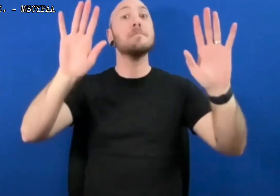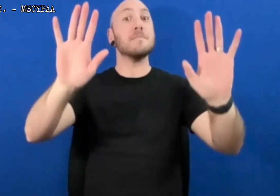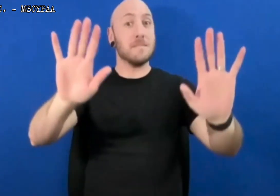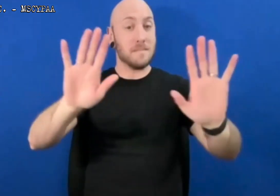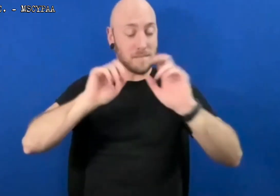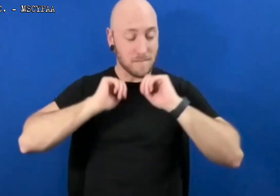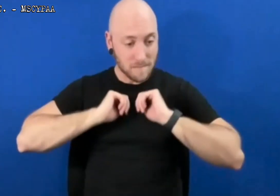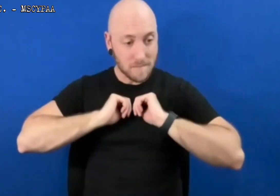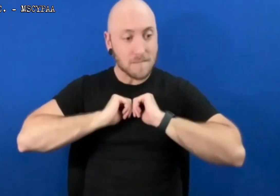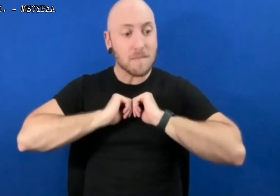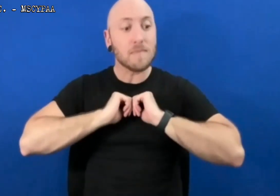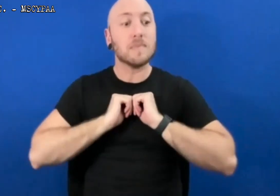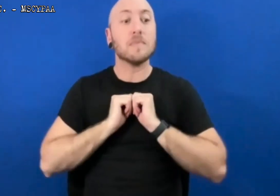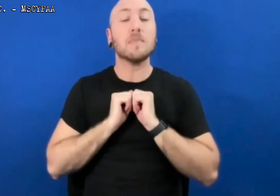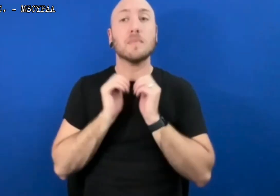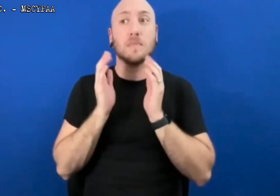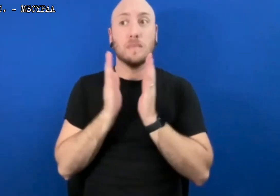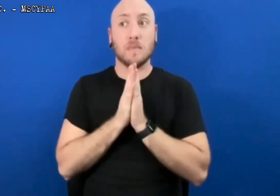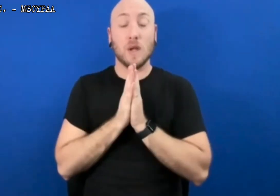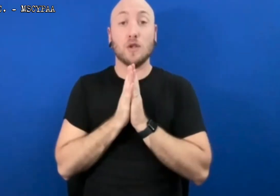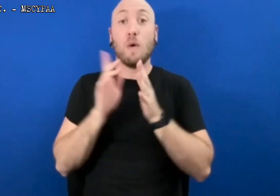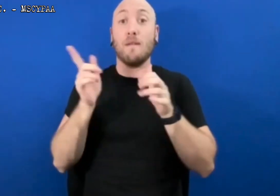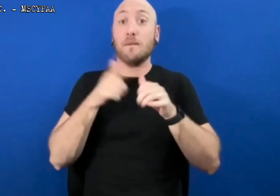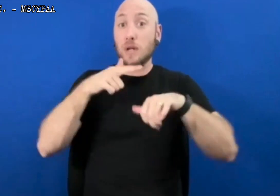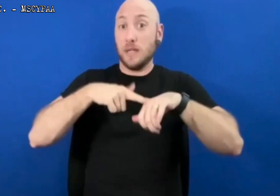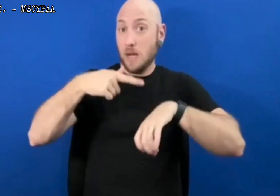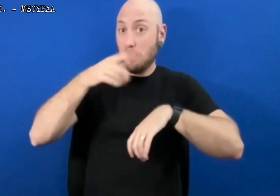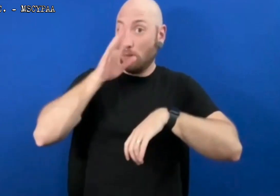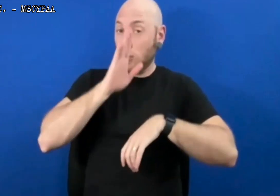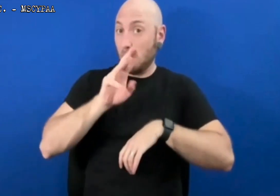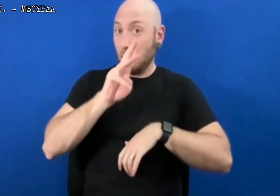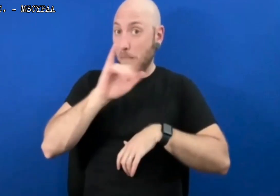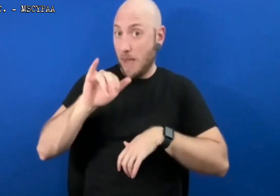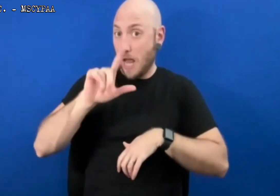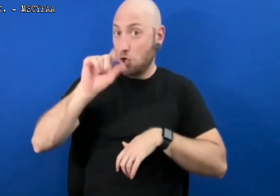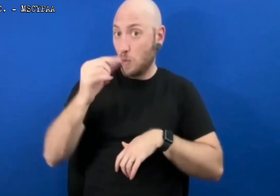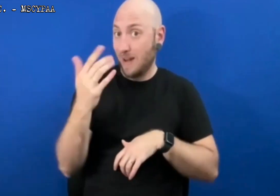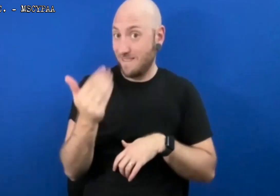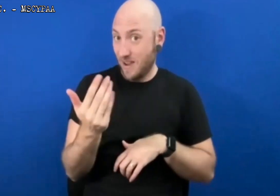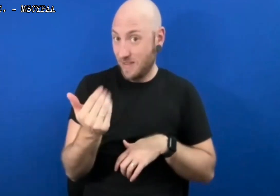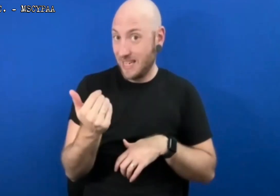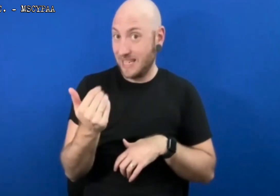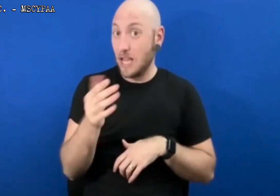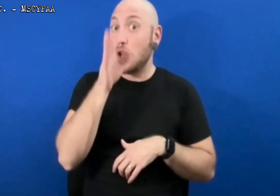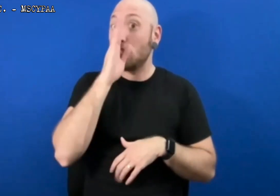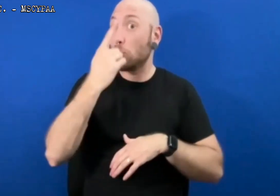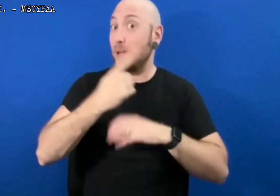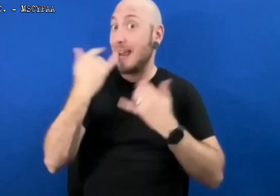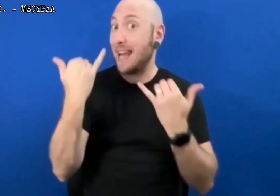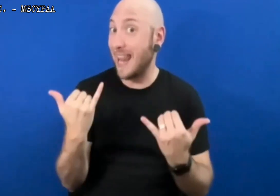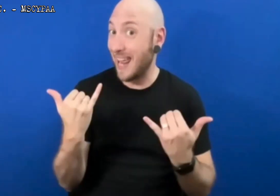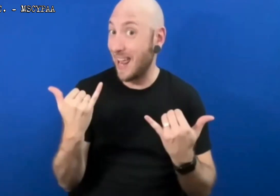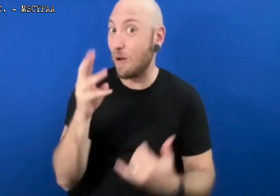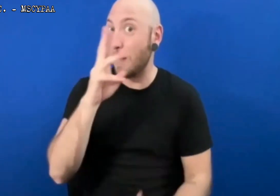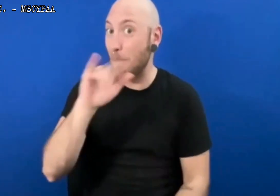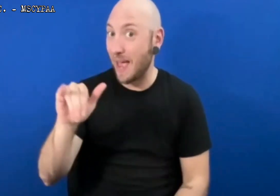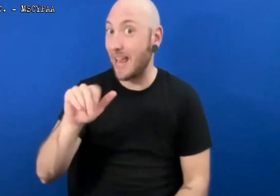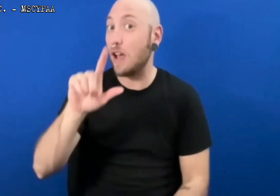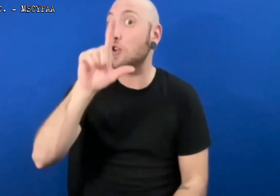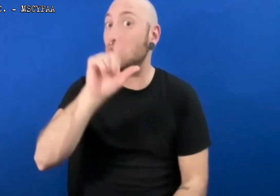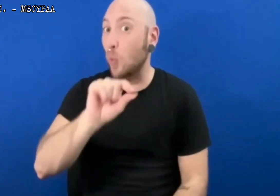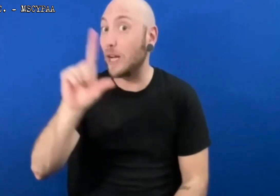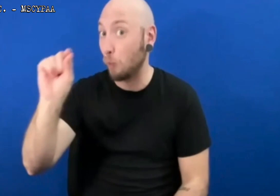sober in May of, I originally got sober in November of 2015, but my sobriety date now is May of 2020.